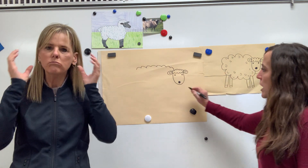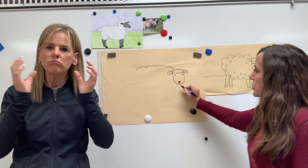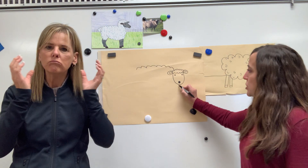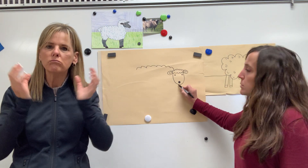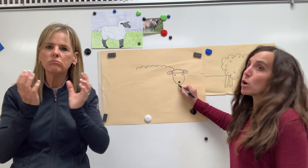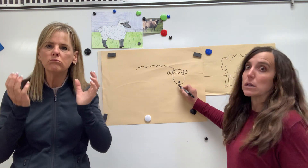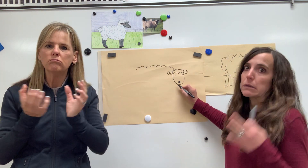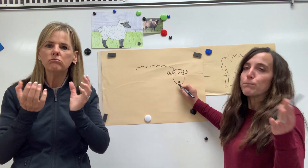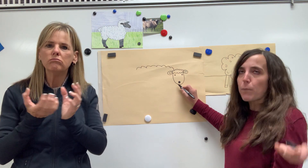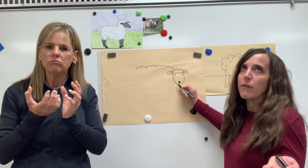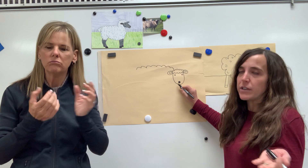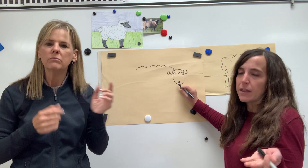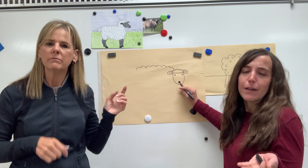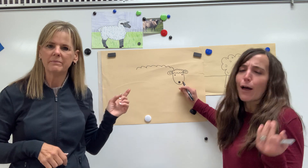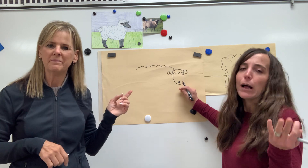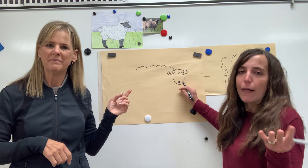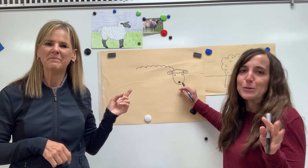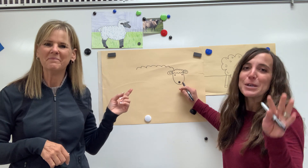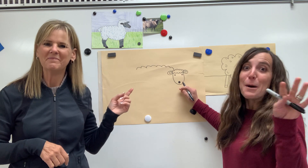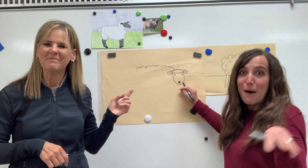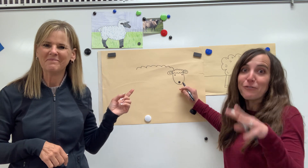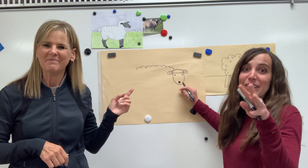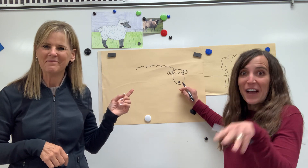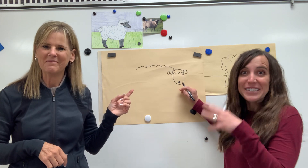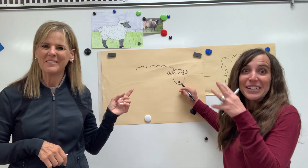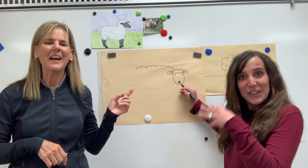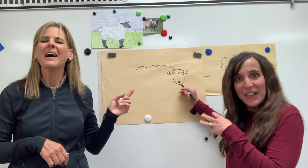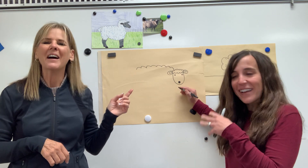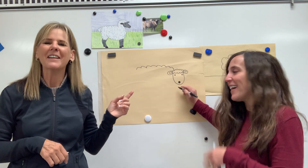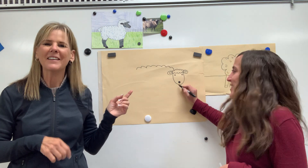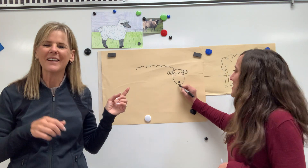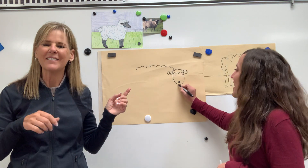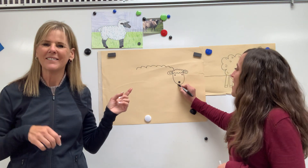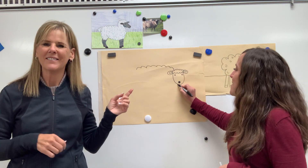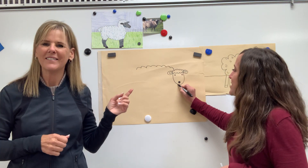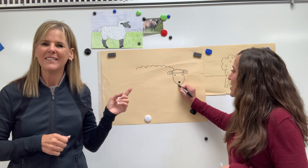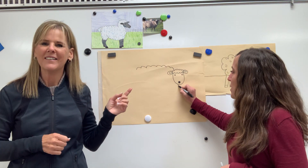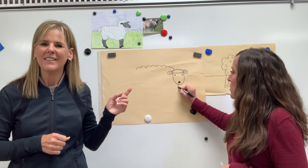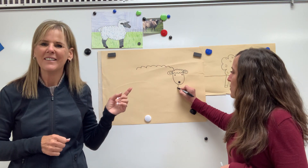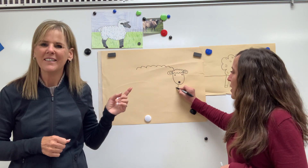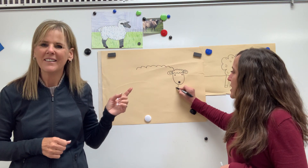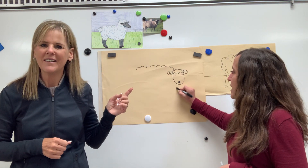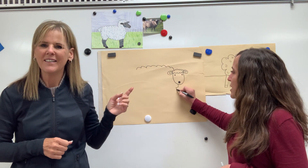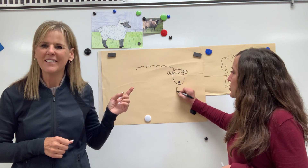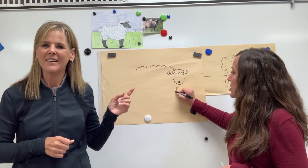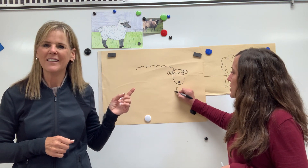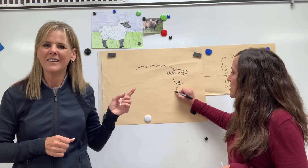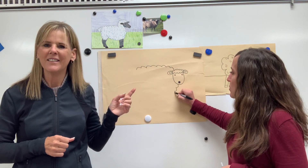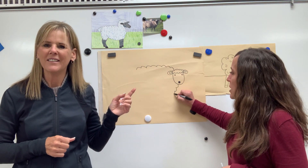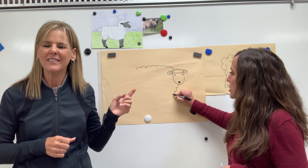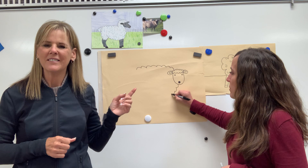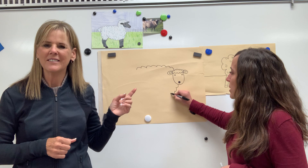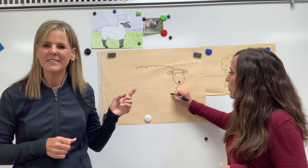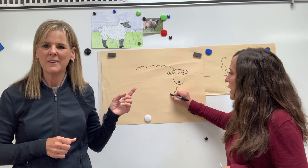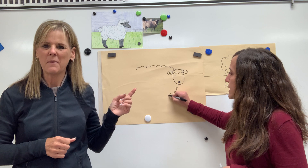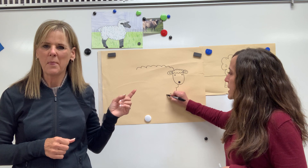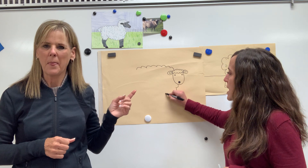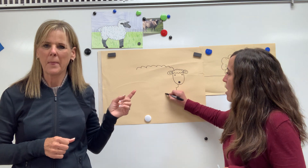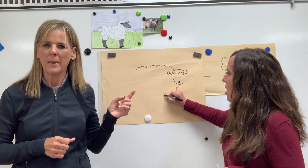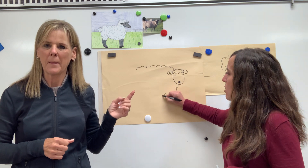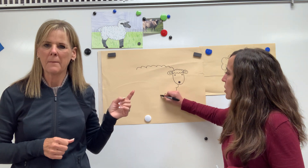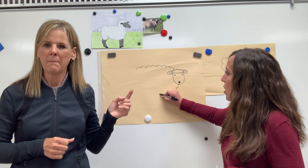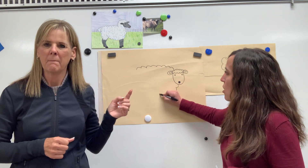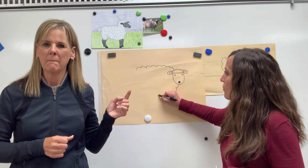over and touch. Some more puffy lines, not clouds, puffy lines that look like clouds to come over and touch. So watch, I'm going to bring